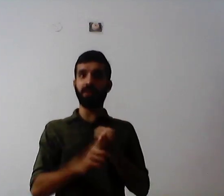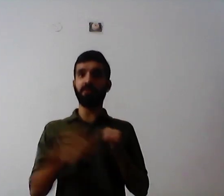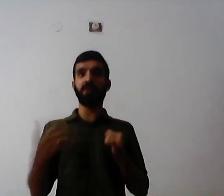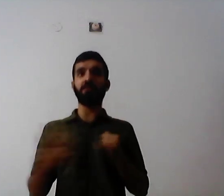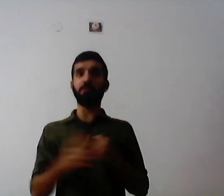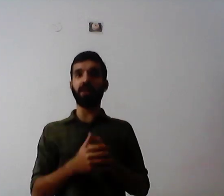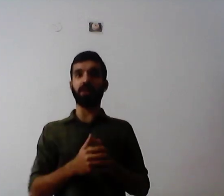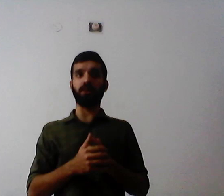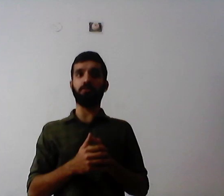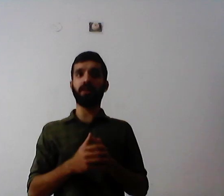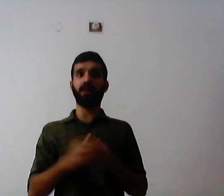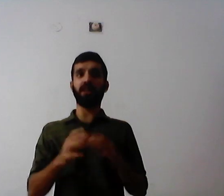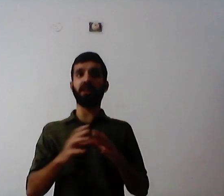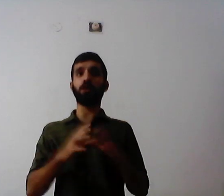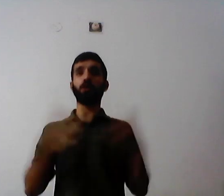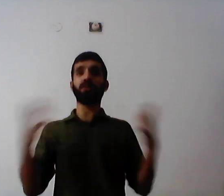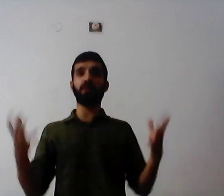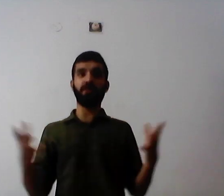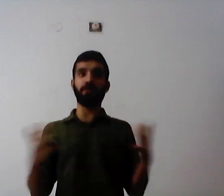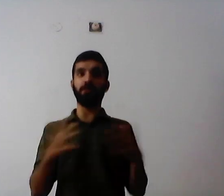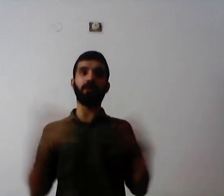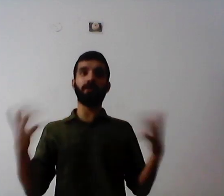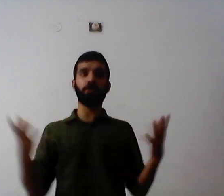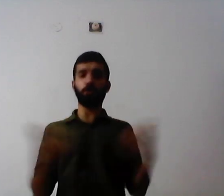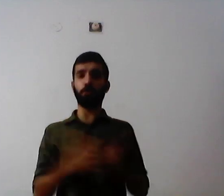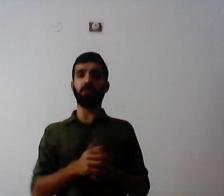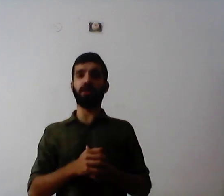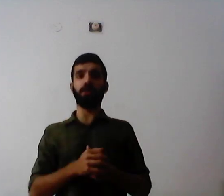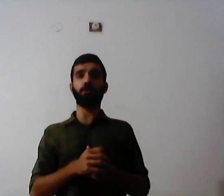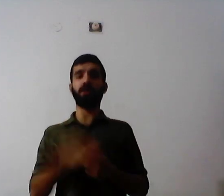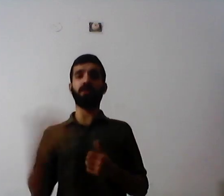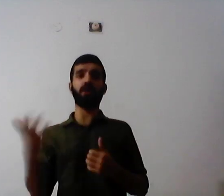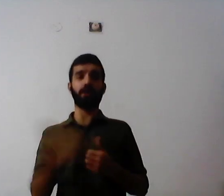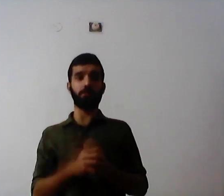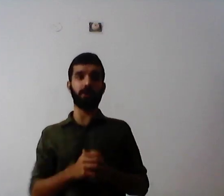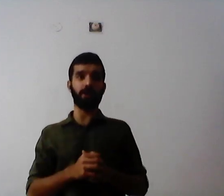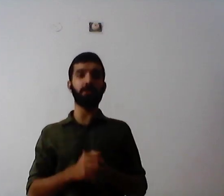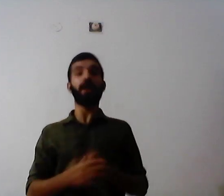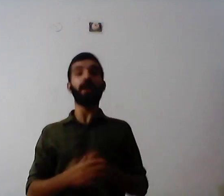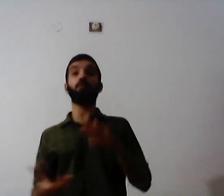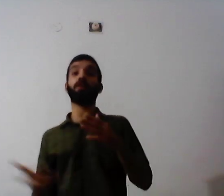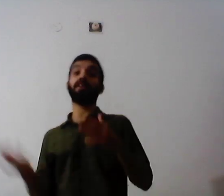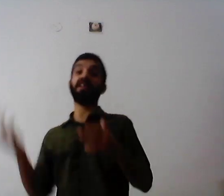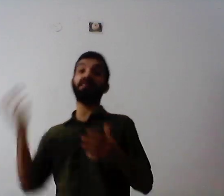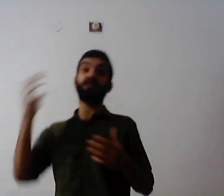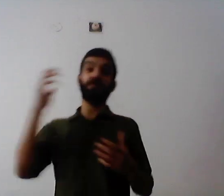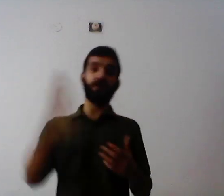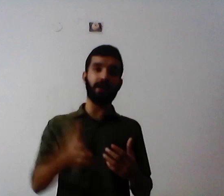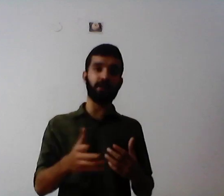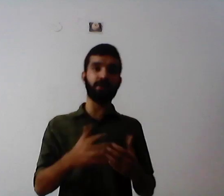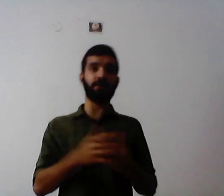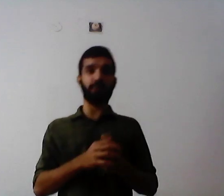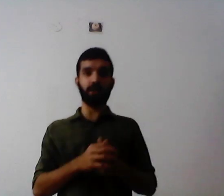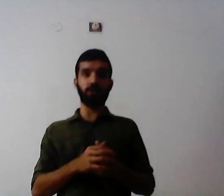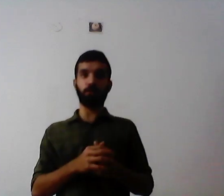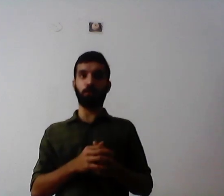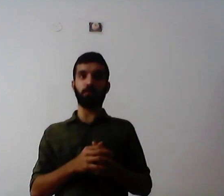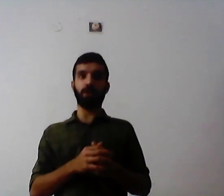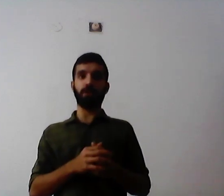very familiar term, right? Like it looks very familiar, right? Solubility, you have heard it many times. And what are the different factors affecting solubility? There